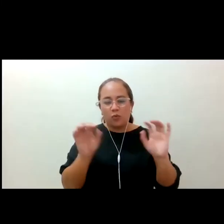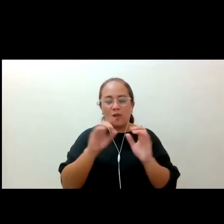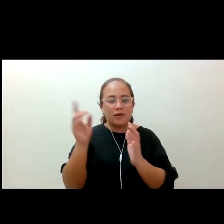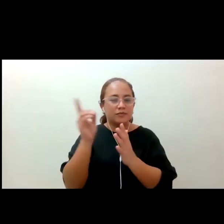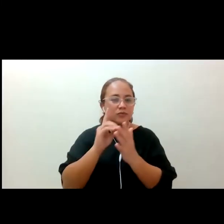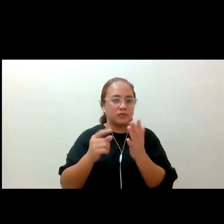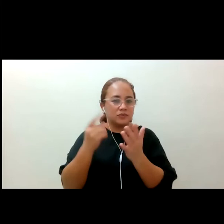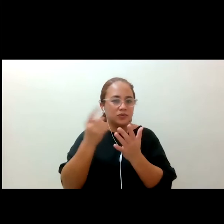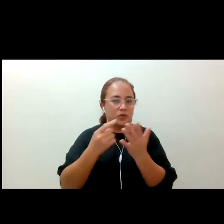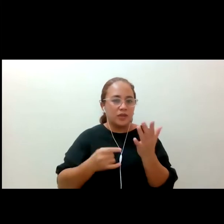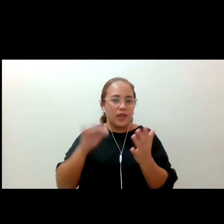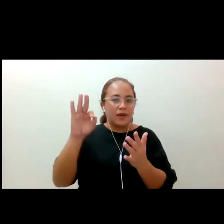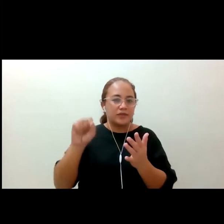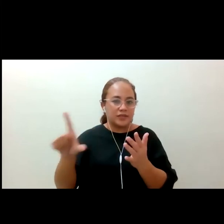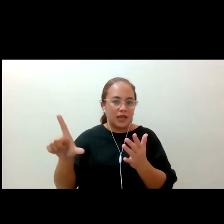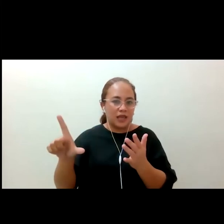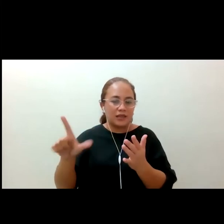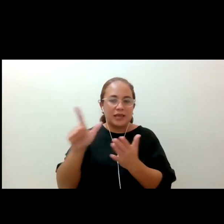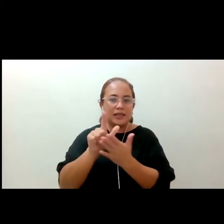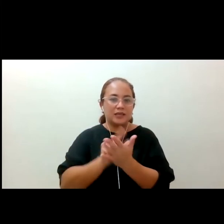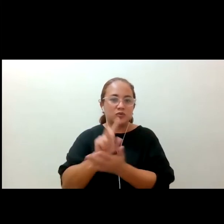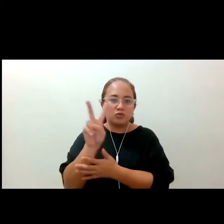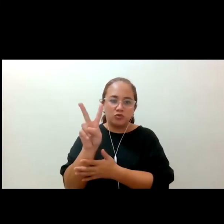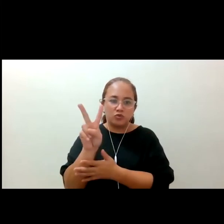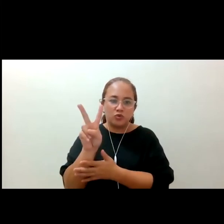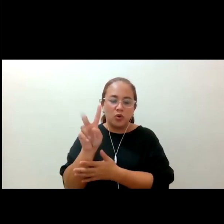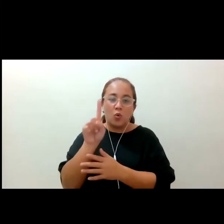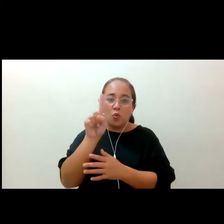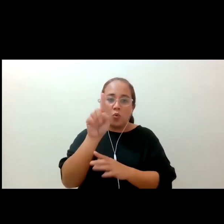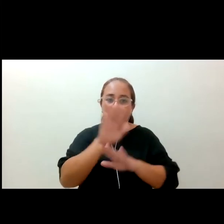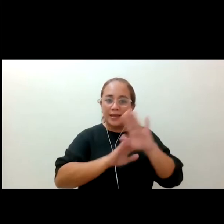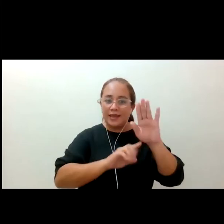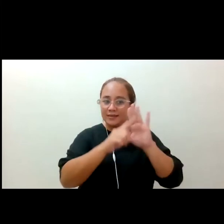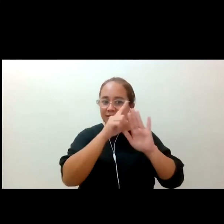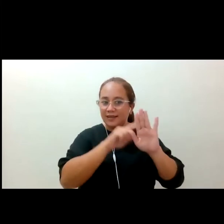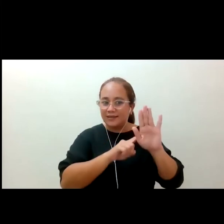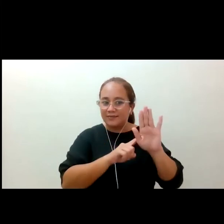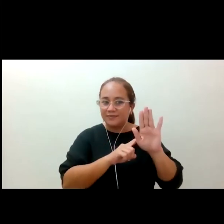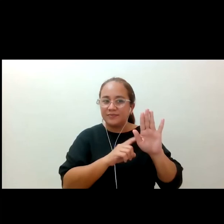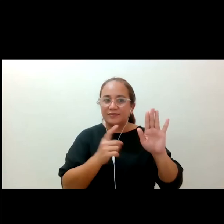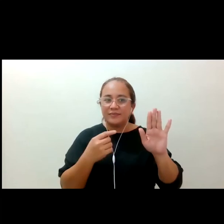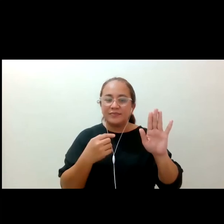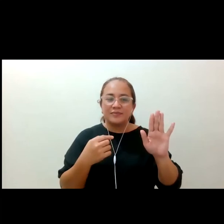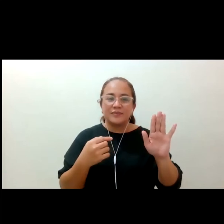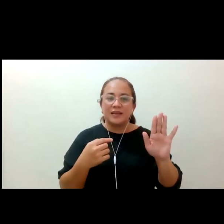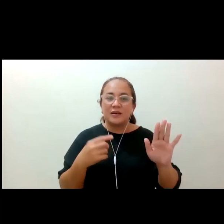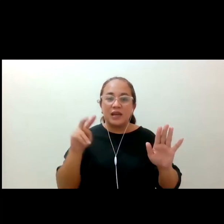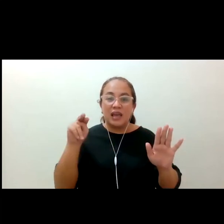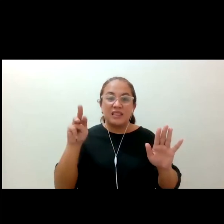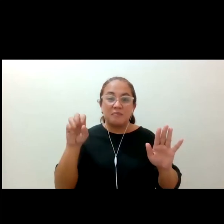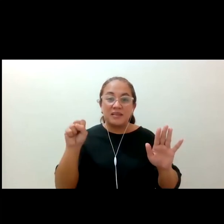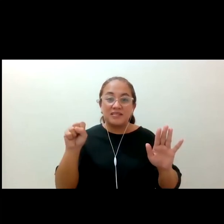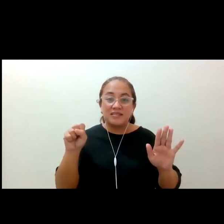of FSL in lesson 2, one-handed signs where there's non-manual